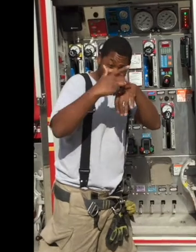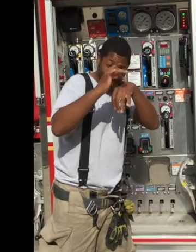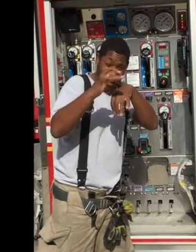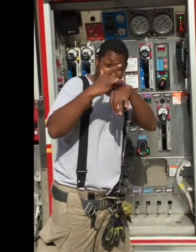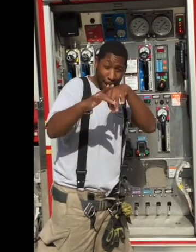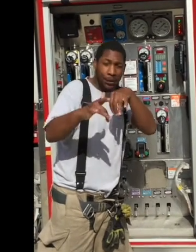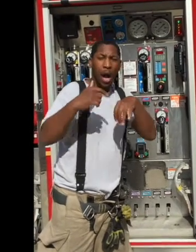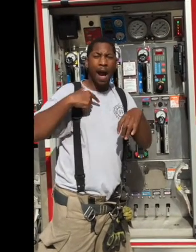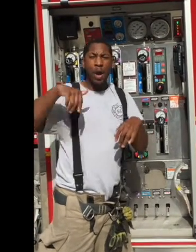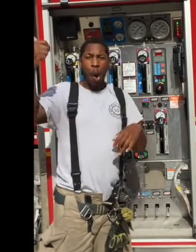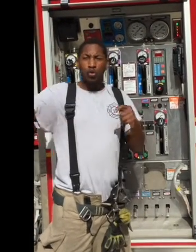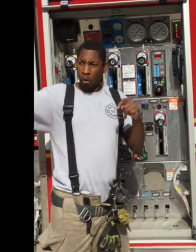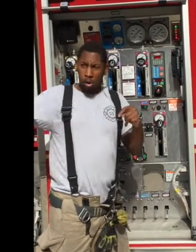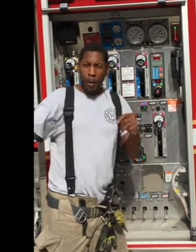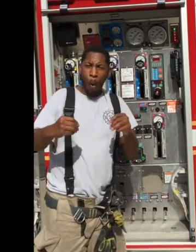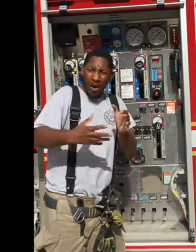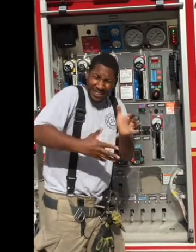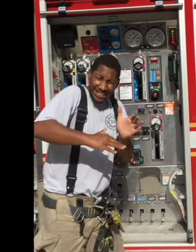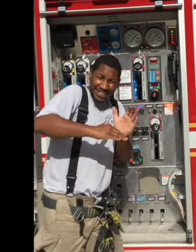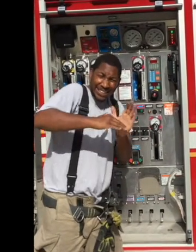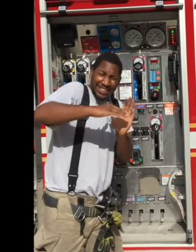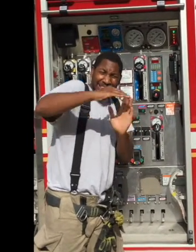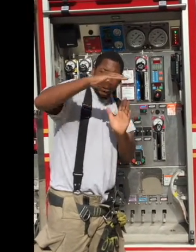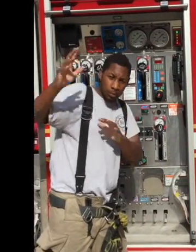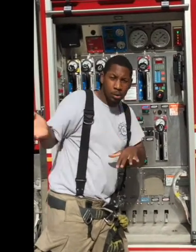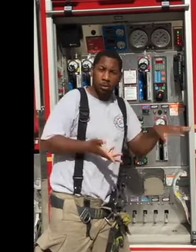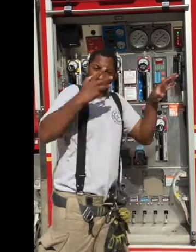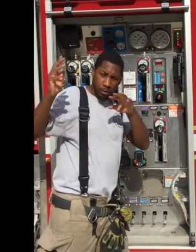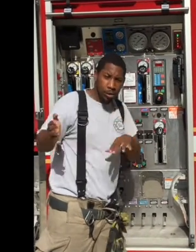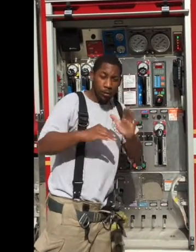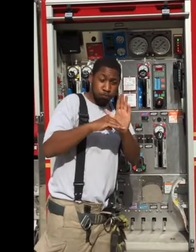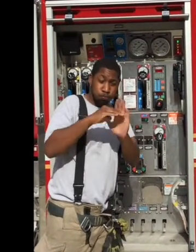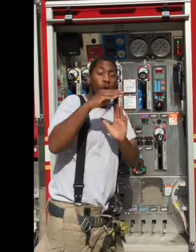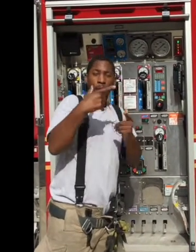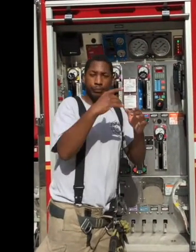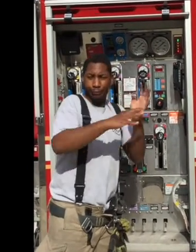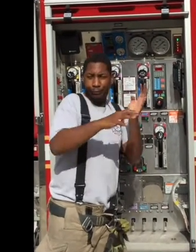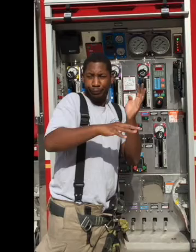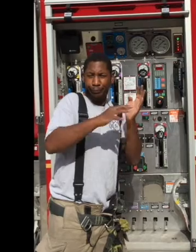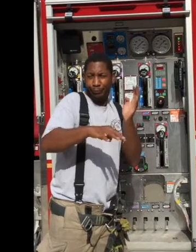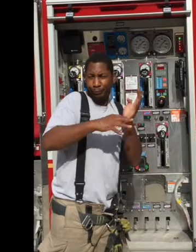And if it's empty, we'll have to get another truck to come in and fill up the tank.